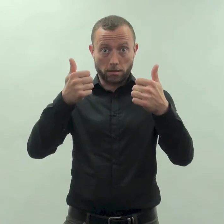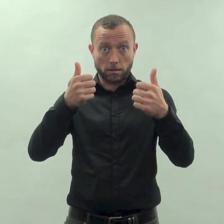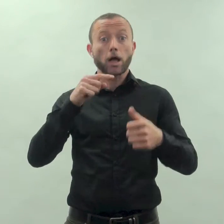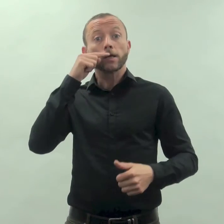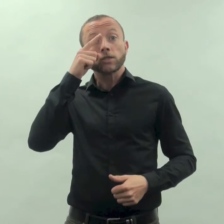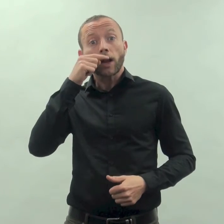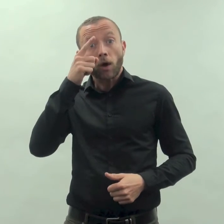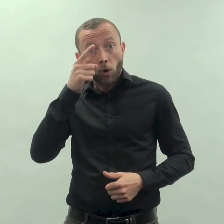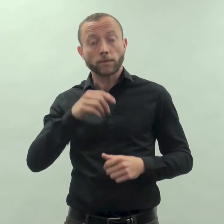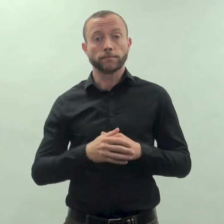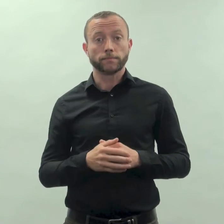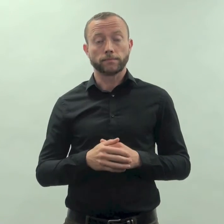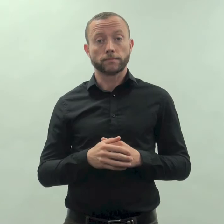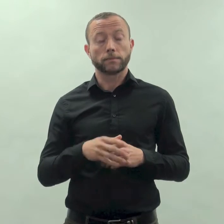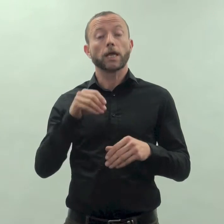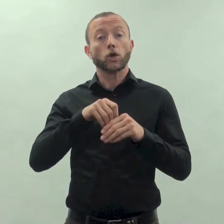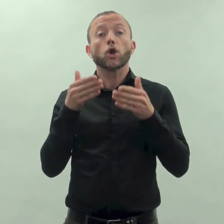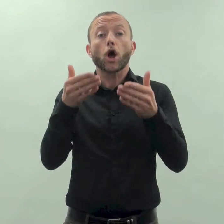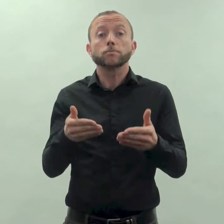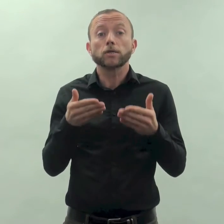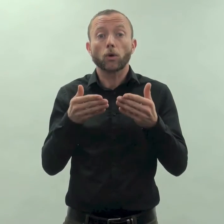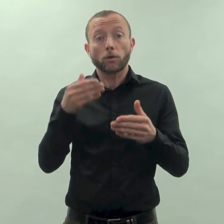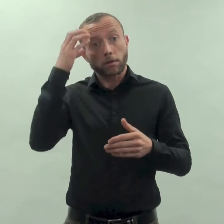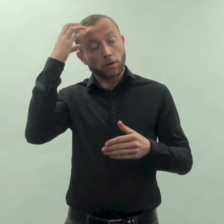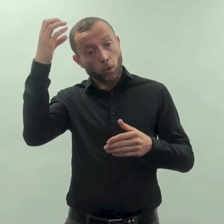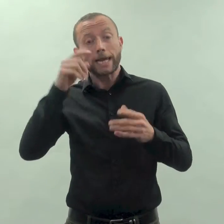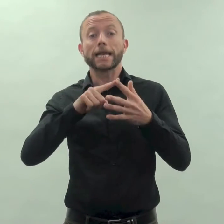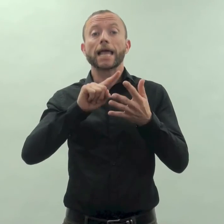and Solihull, including the Queen Elizabeth Hospital,